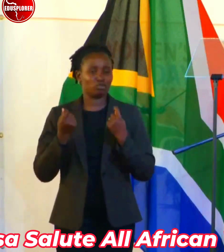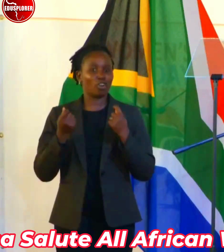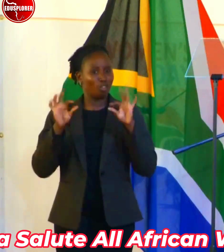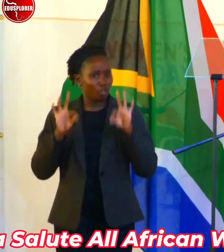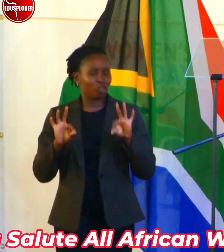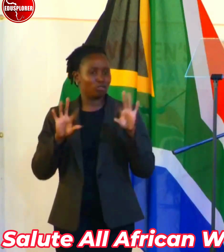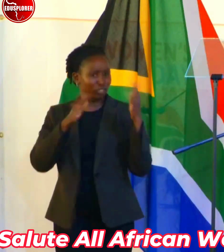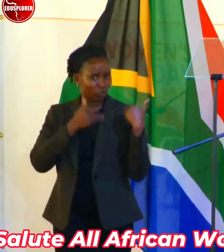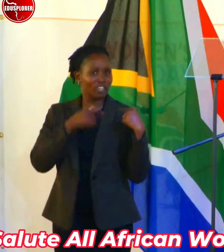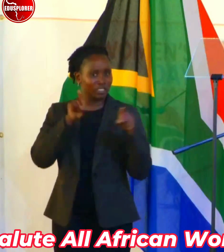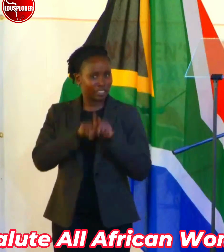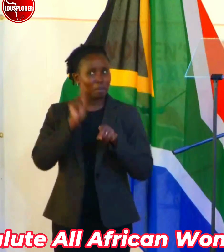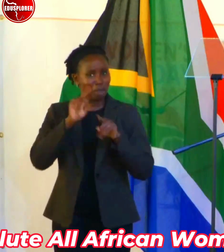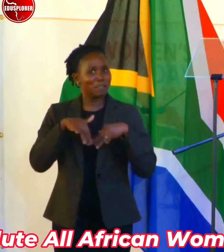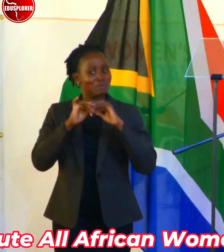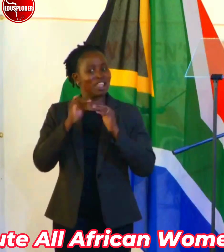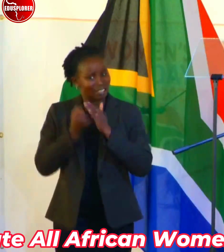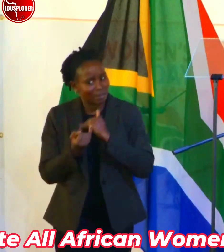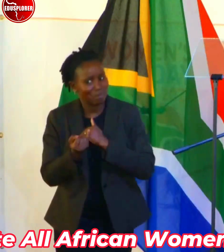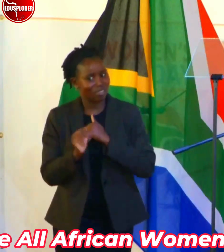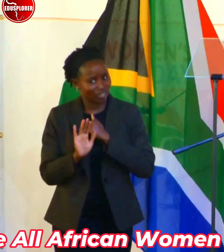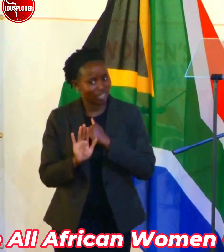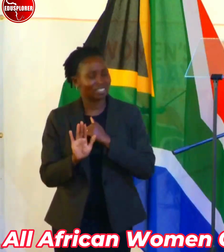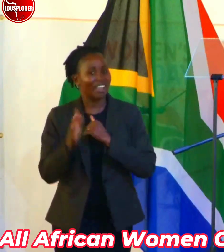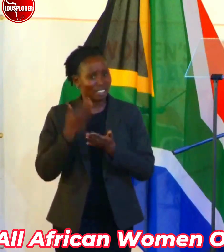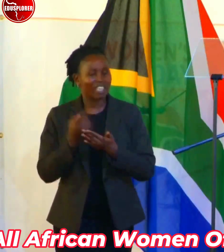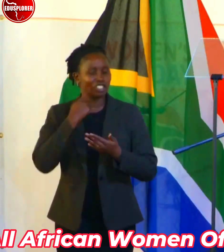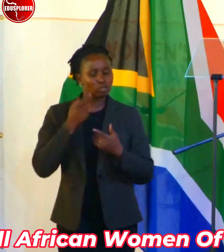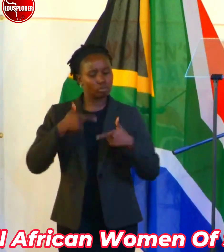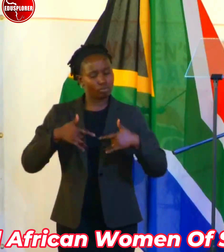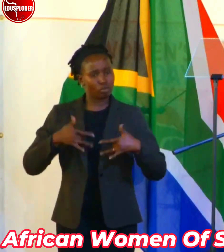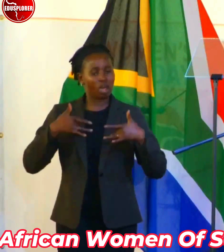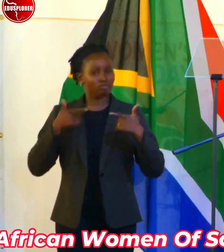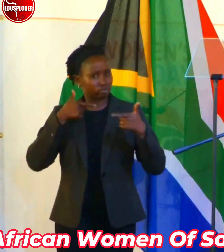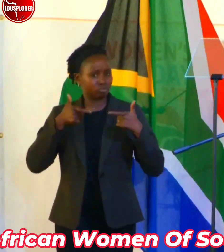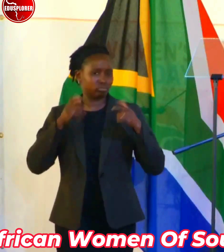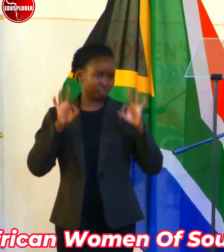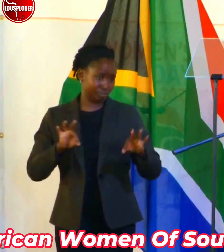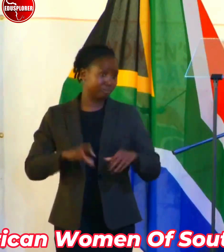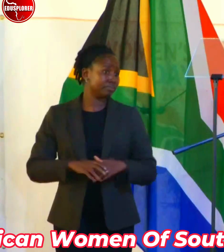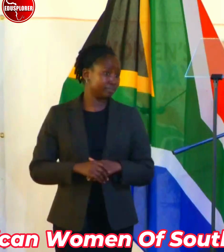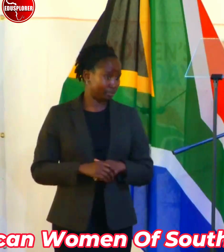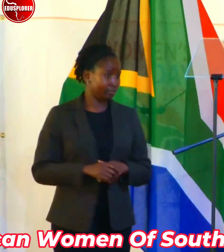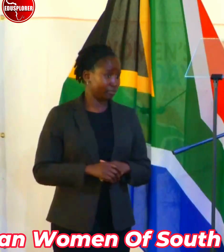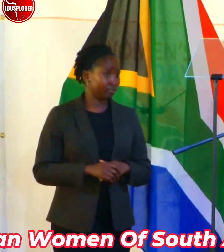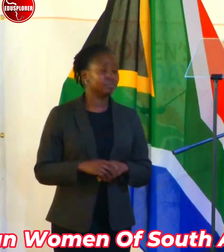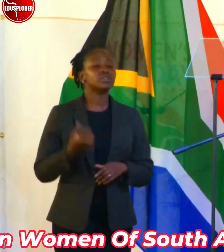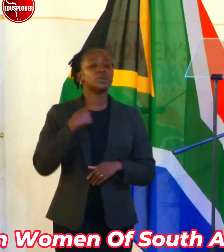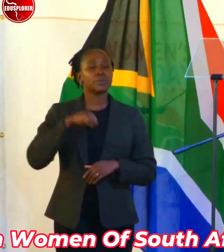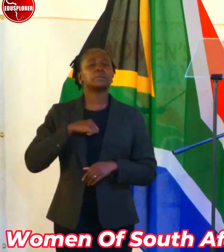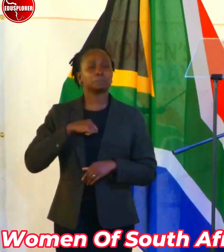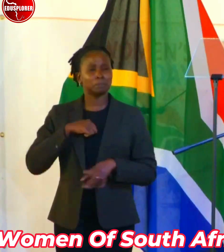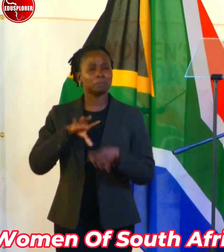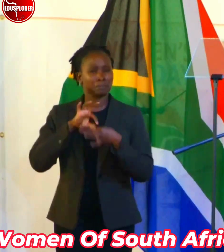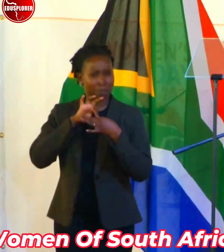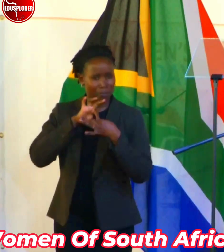and independence to have control over their lives. We are determined to